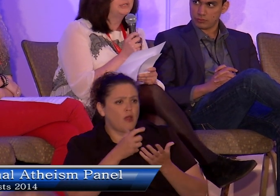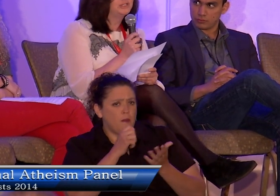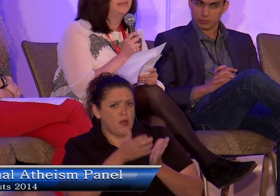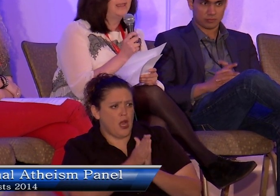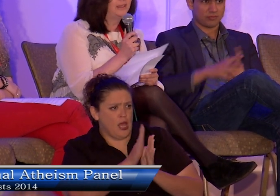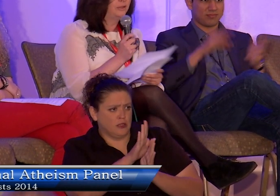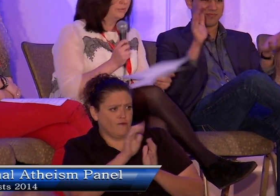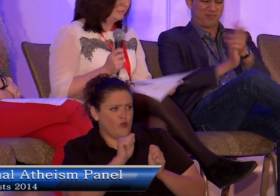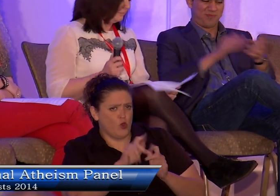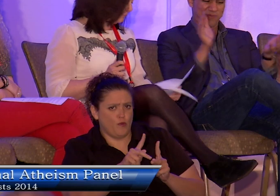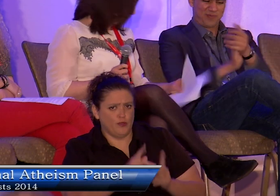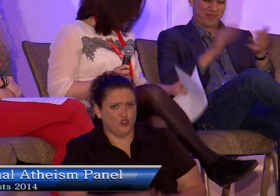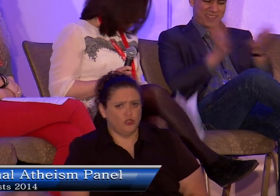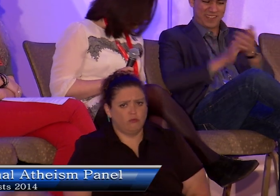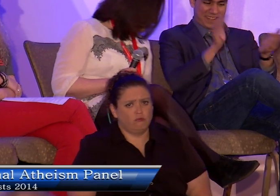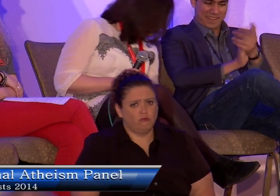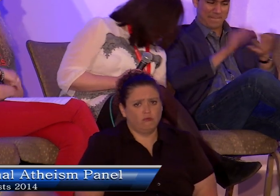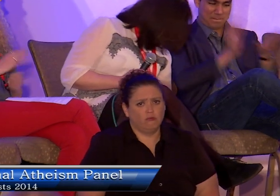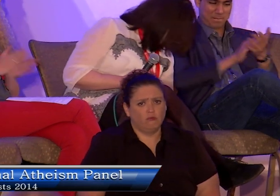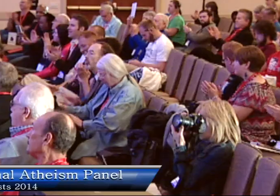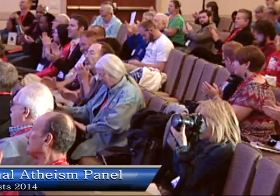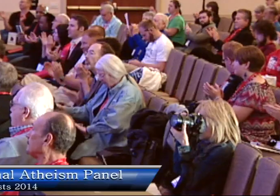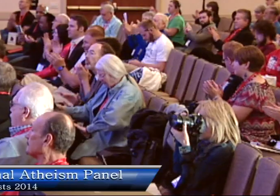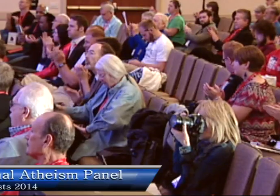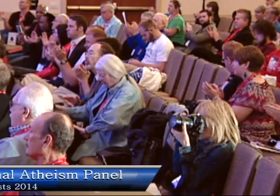their permission. Thank you. Thank you.